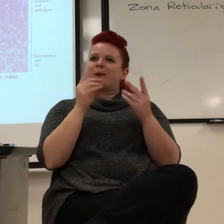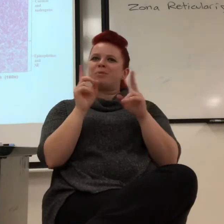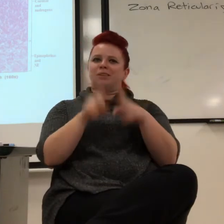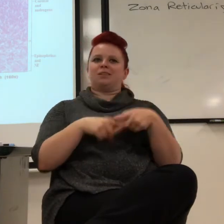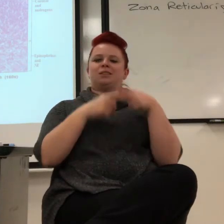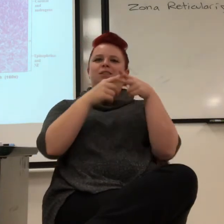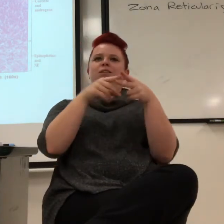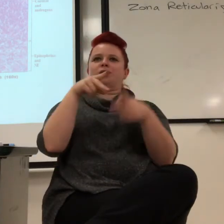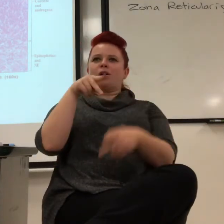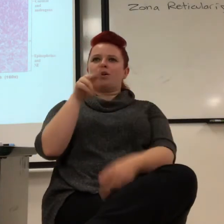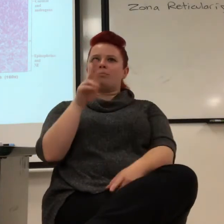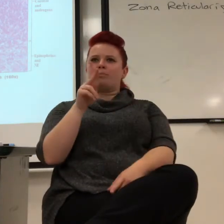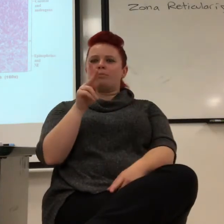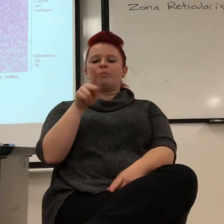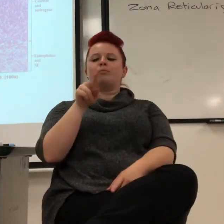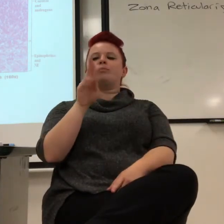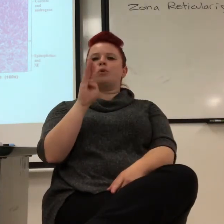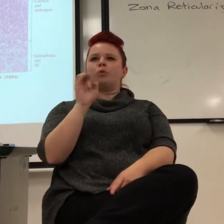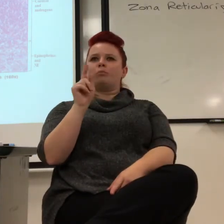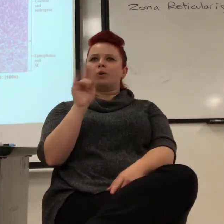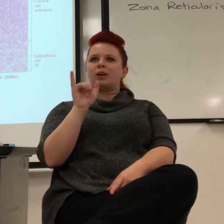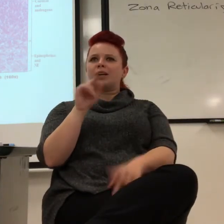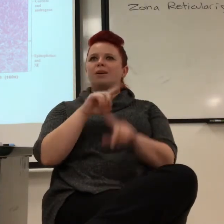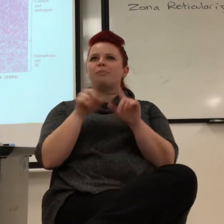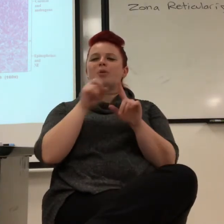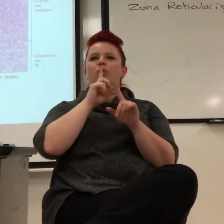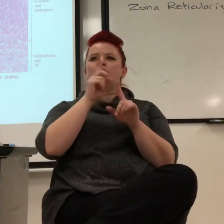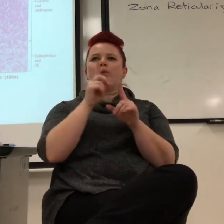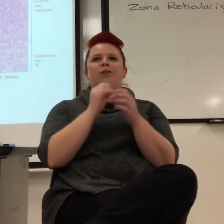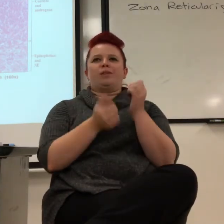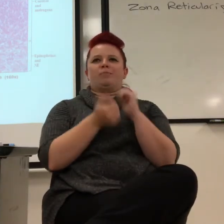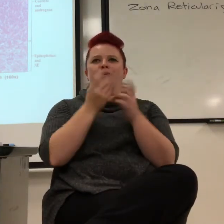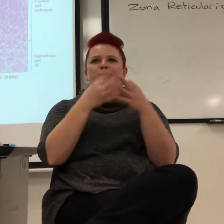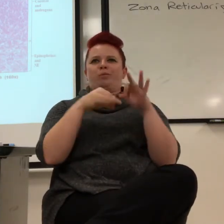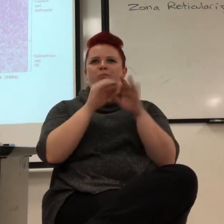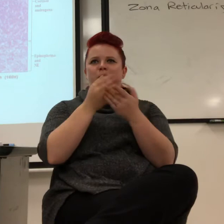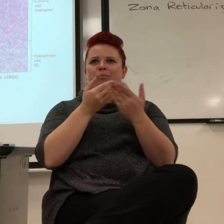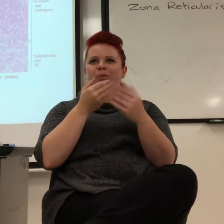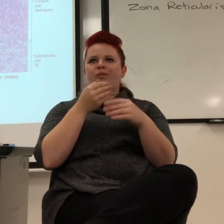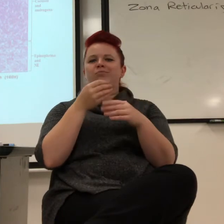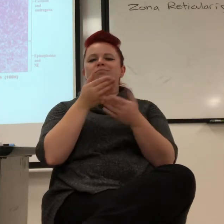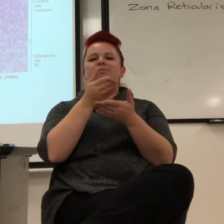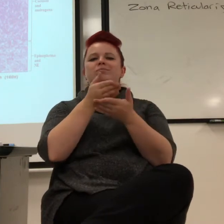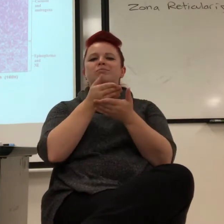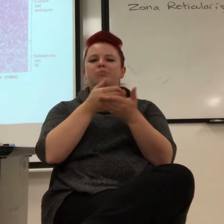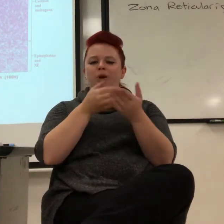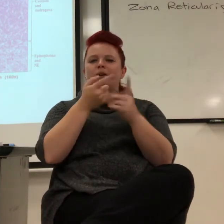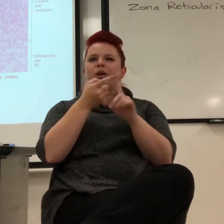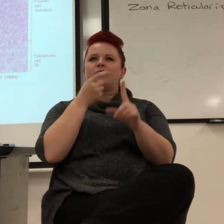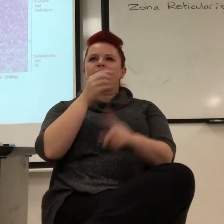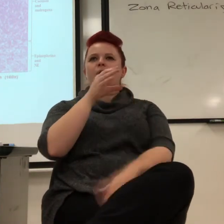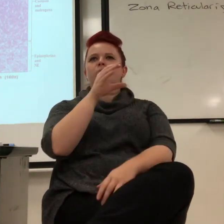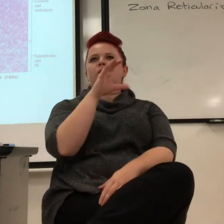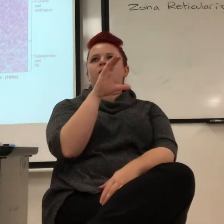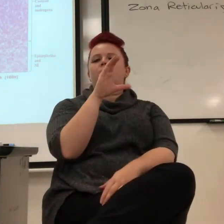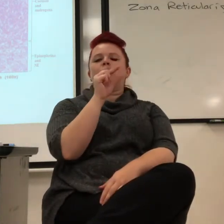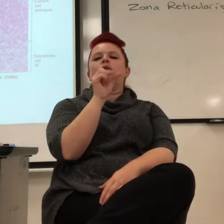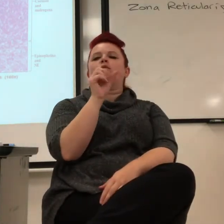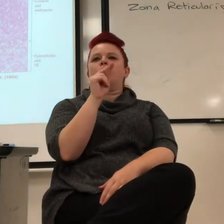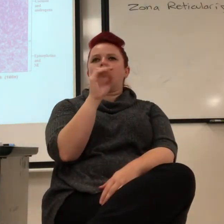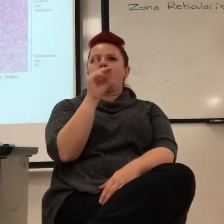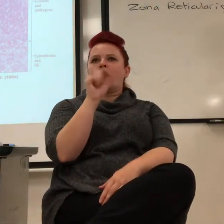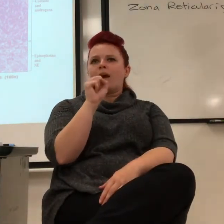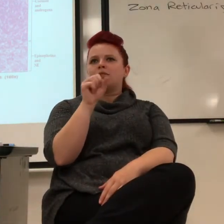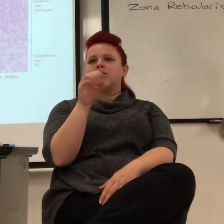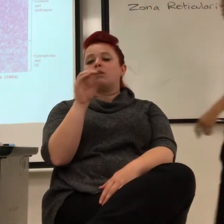but the main hormones in adults come from the gonads, the ovaries and the testes. So I really don't talk about this too much,